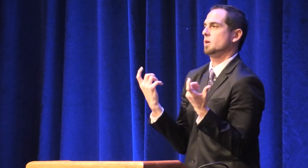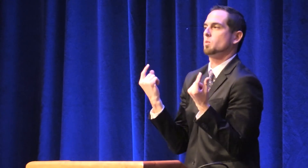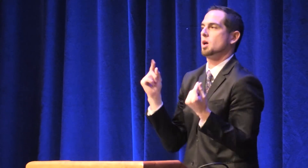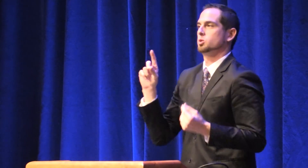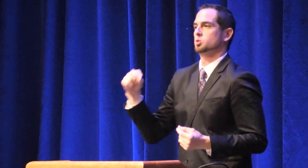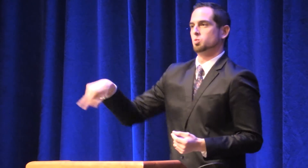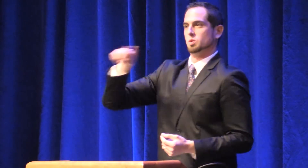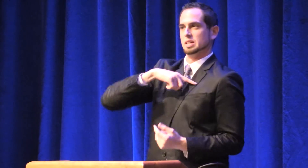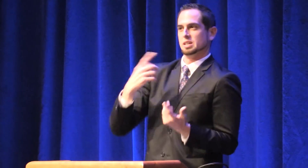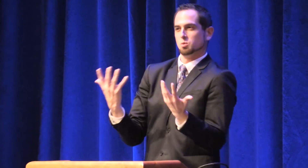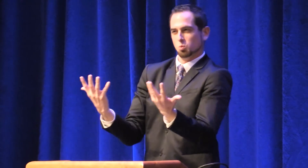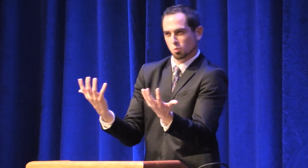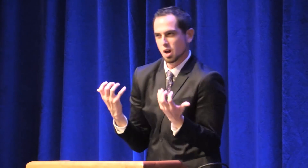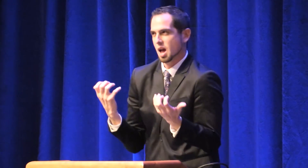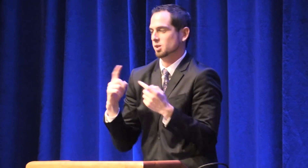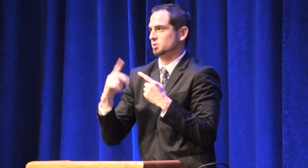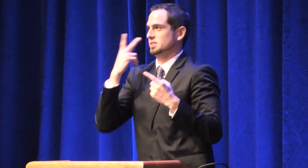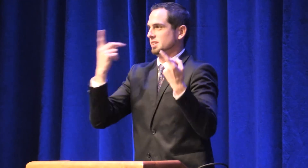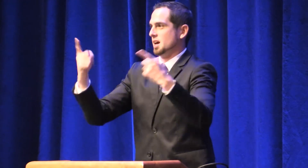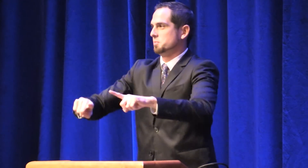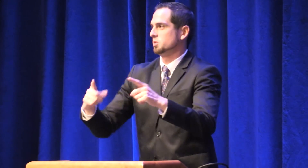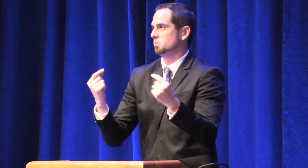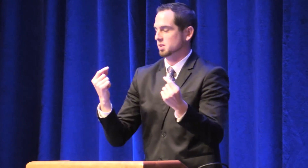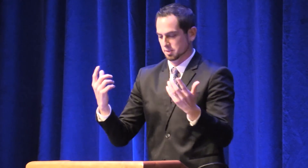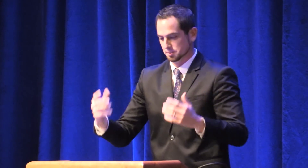So what can we improve upon and what do we want?